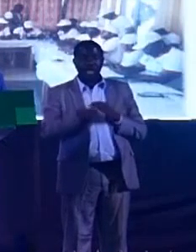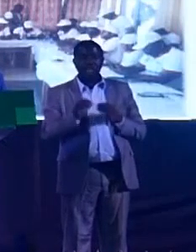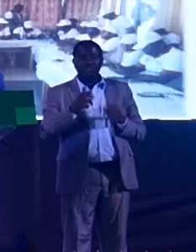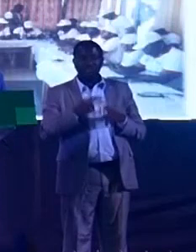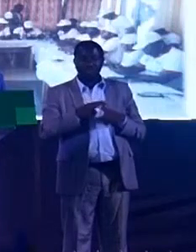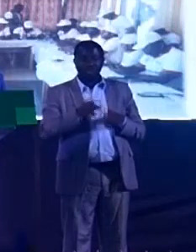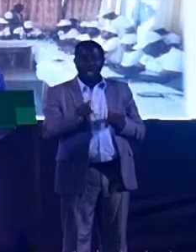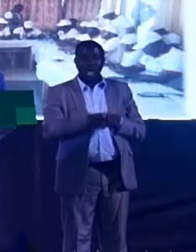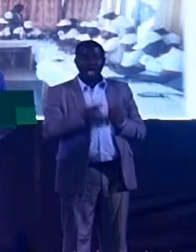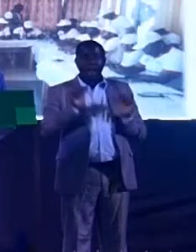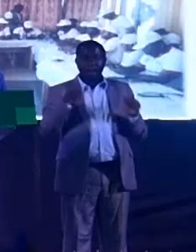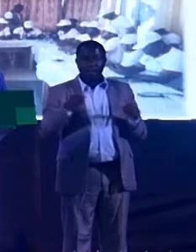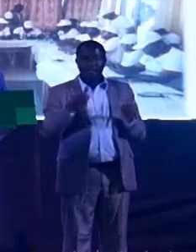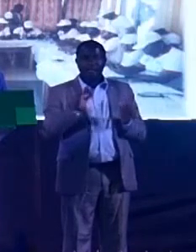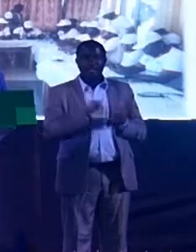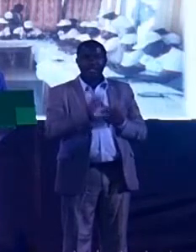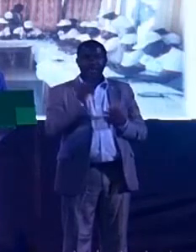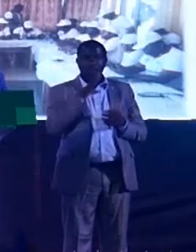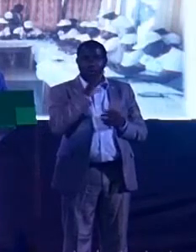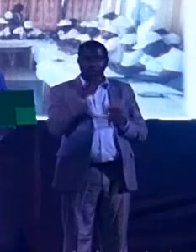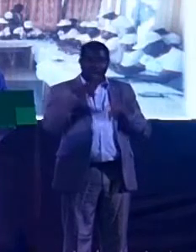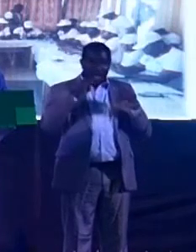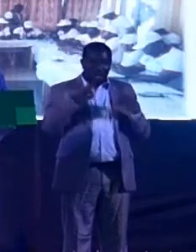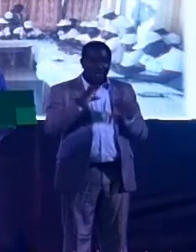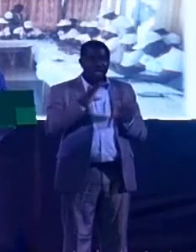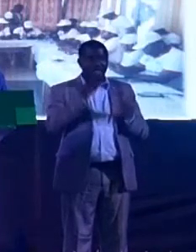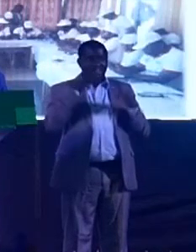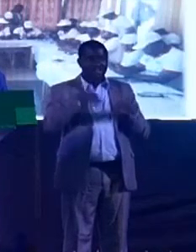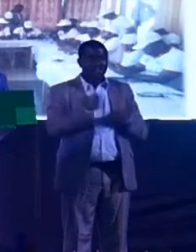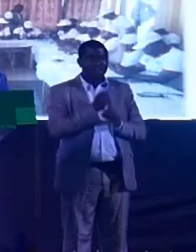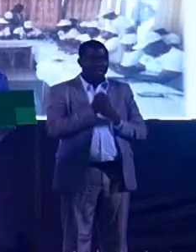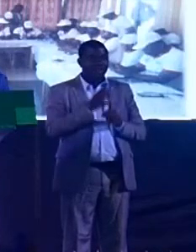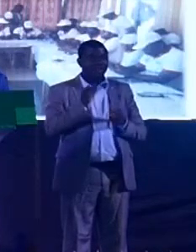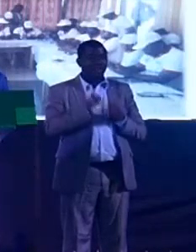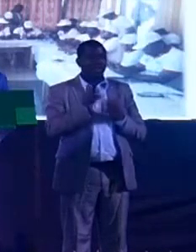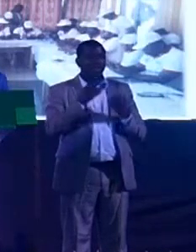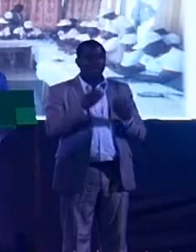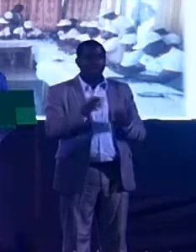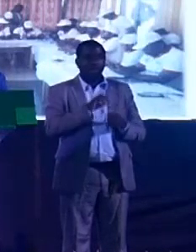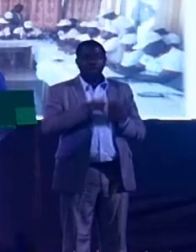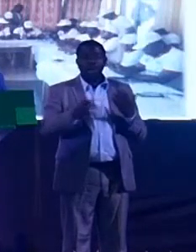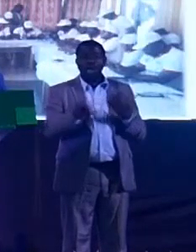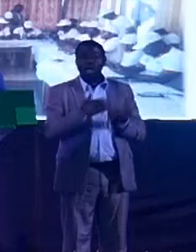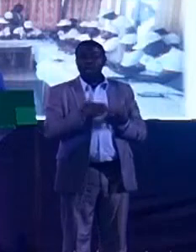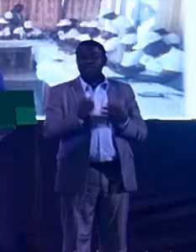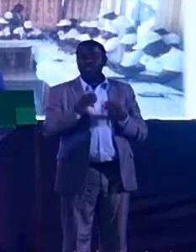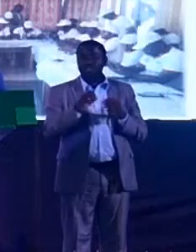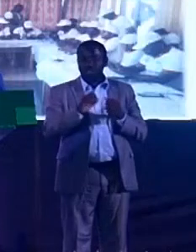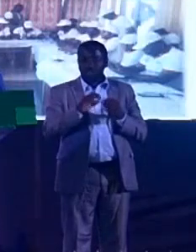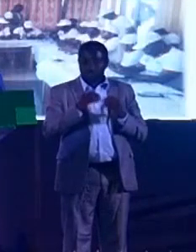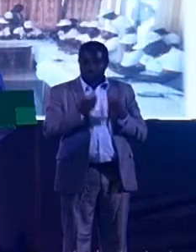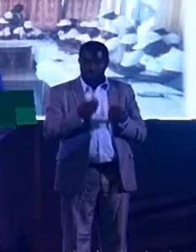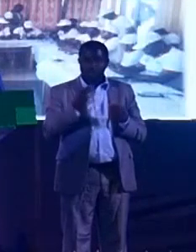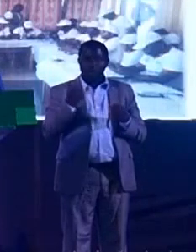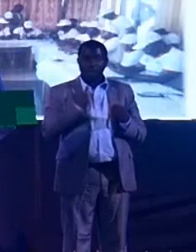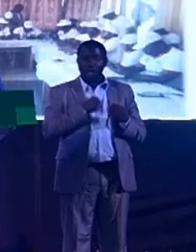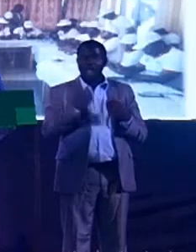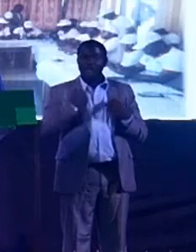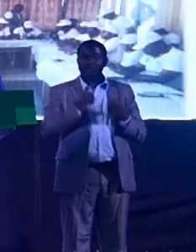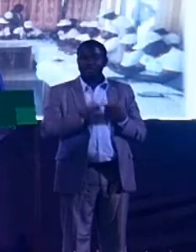so that they can be analyzed and decision made so that we can remedy whatever situation we are experiencing.